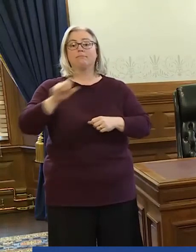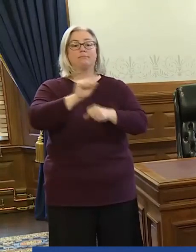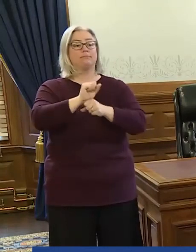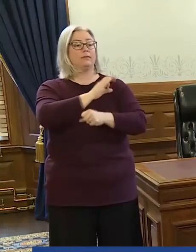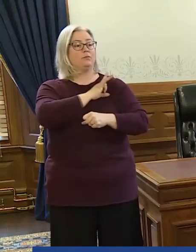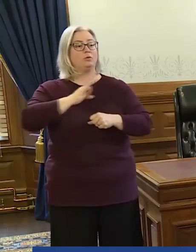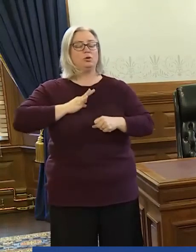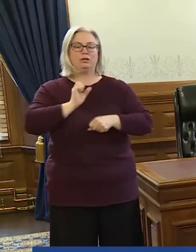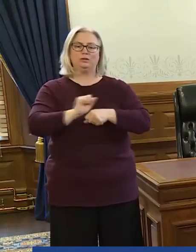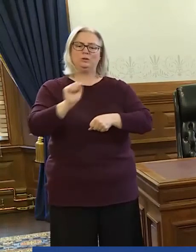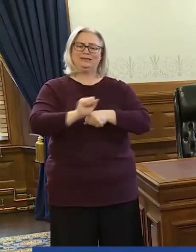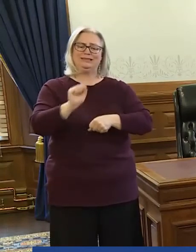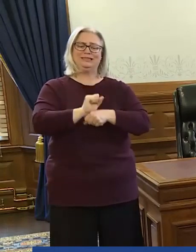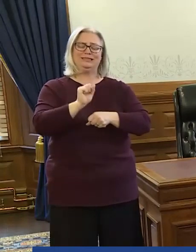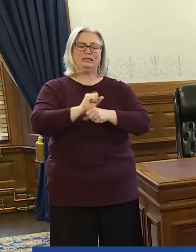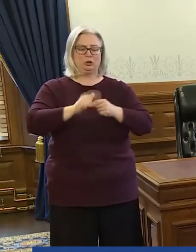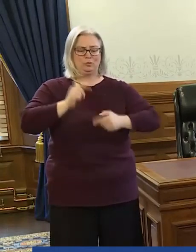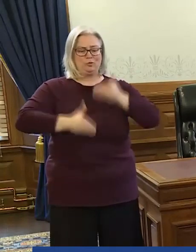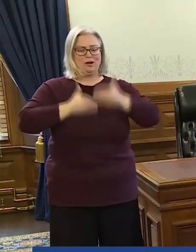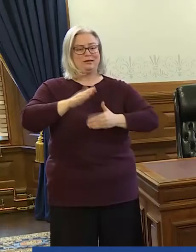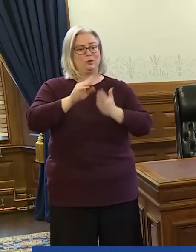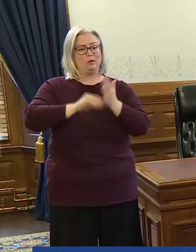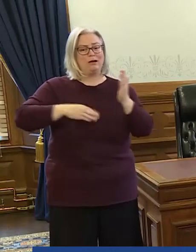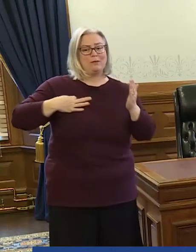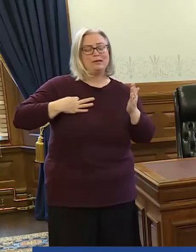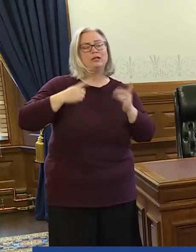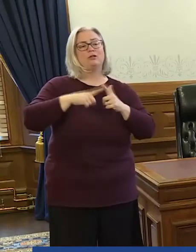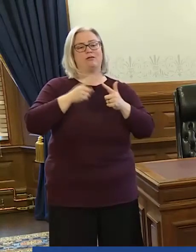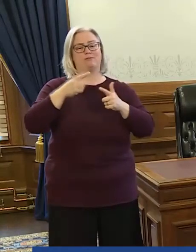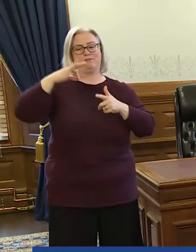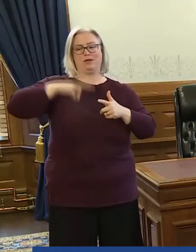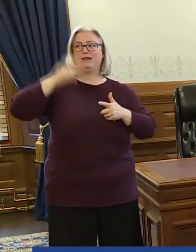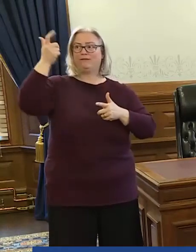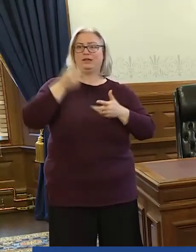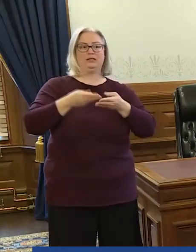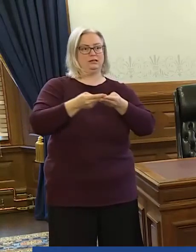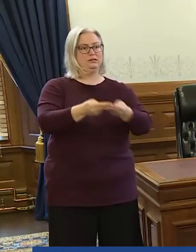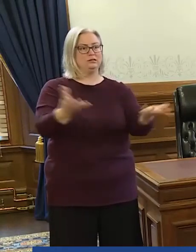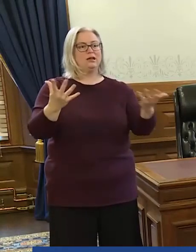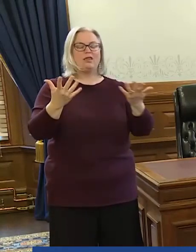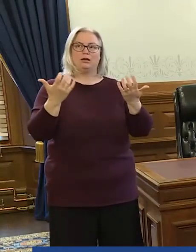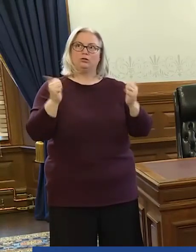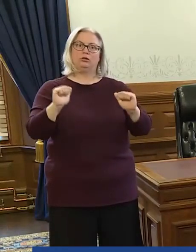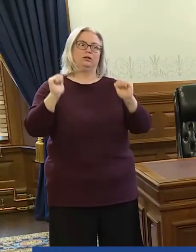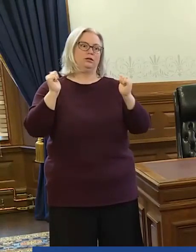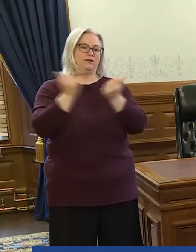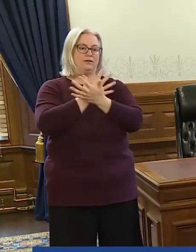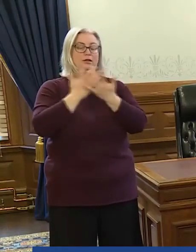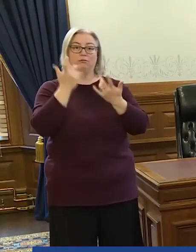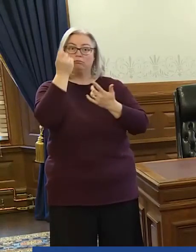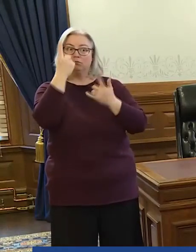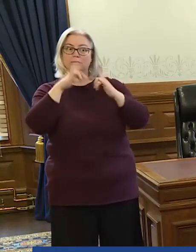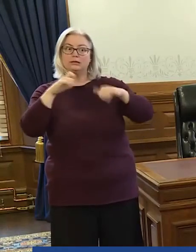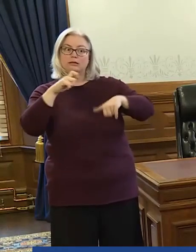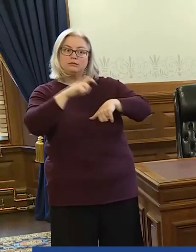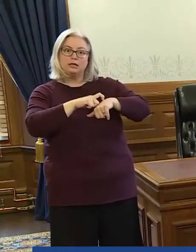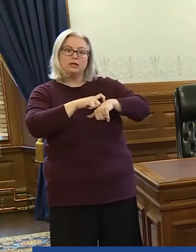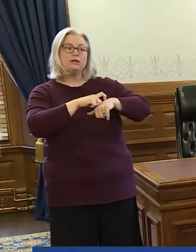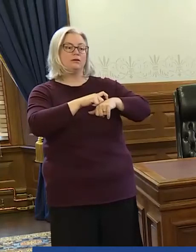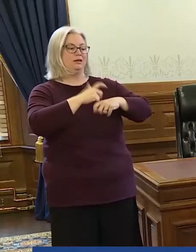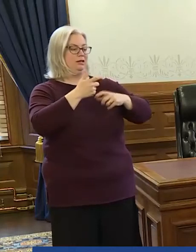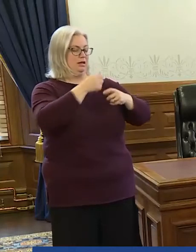are working hard to get applications processed and benefits distributed. And they're doing all of this while also dealing with the